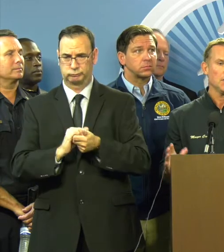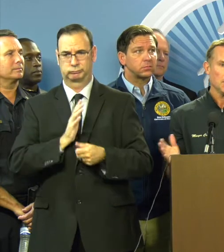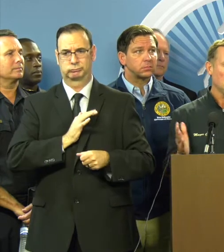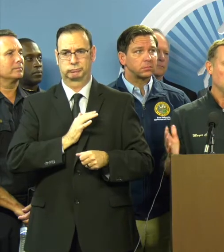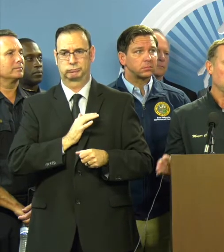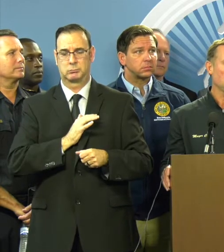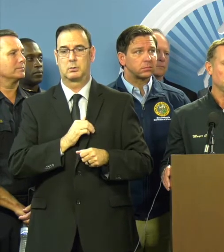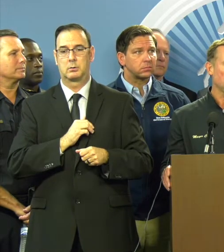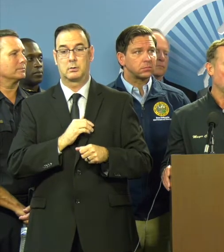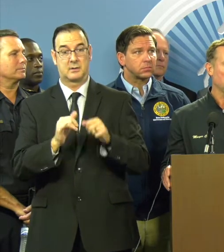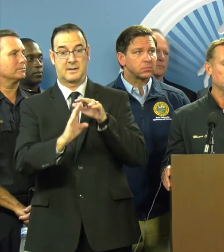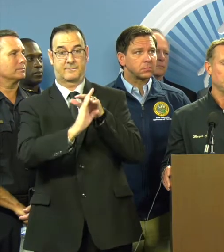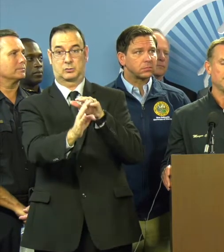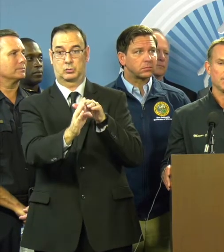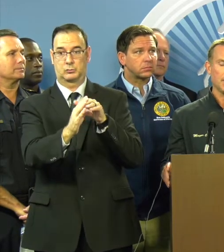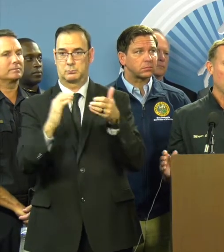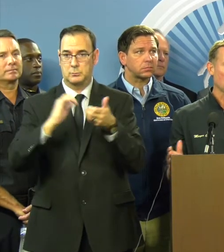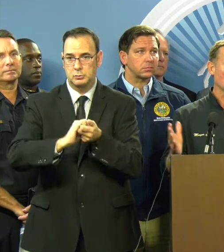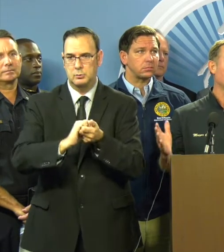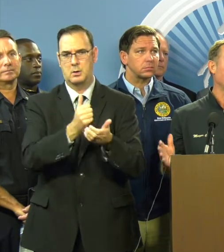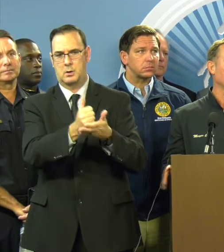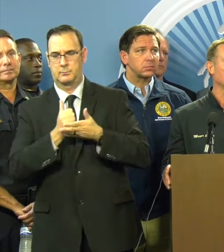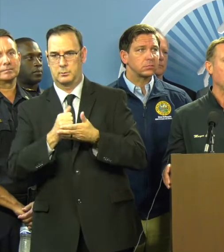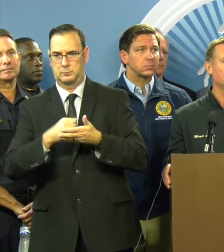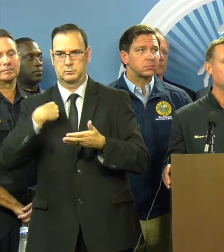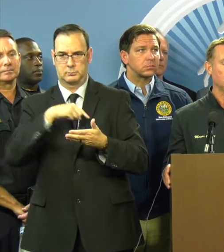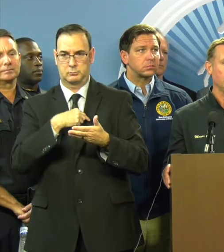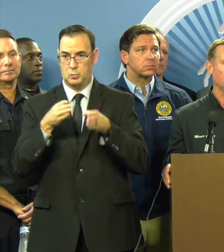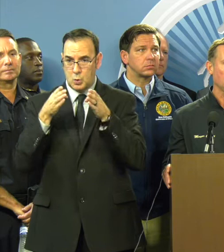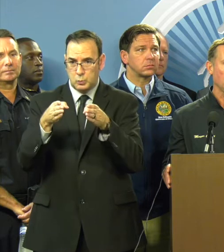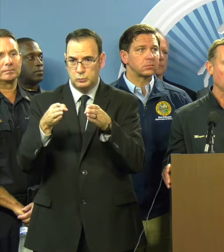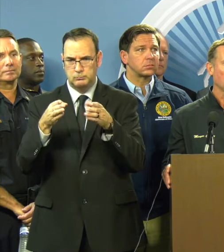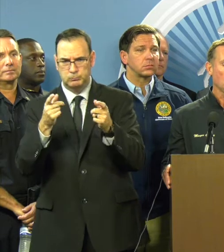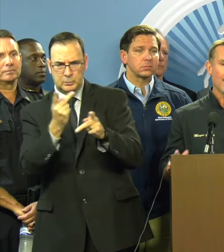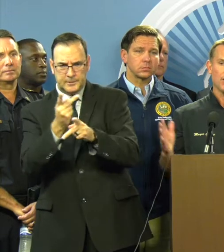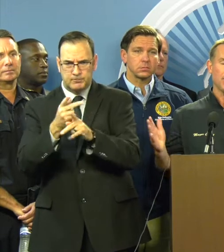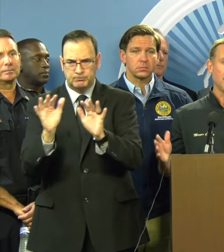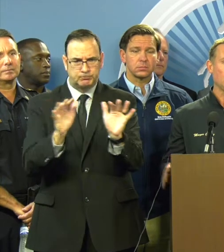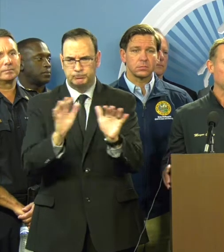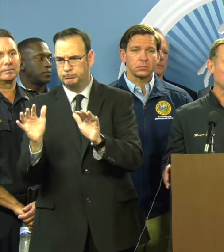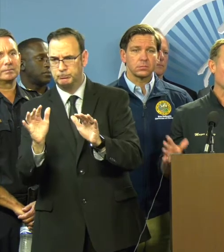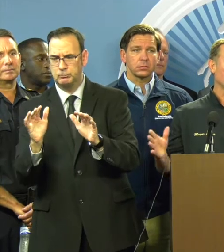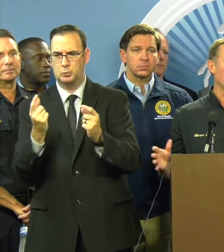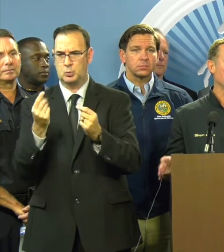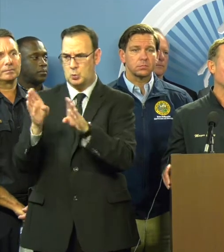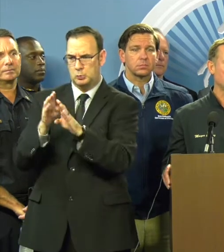situation, the partnership will help us with how roads are handled and managed. If we get into where we're having to shut down